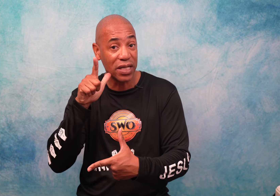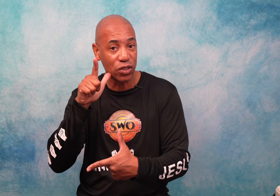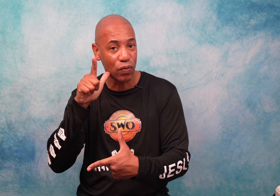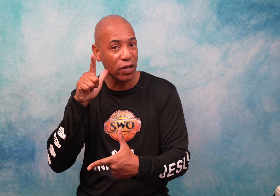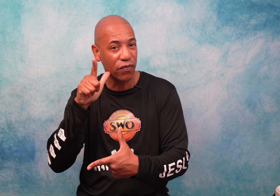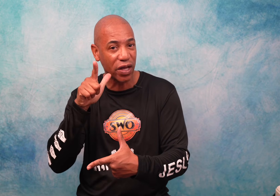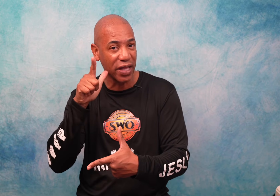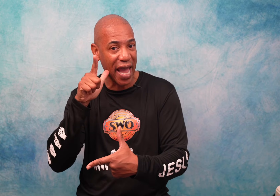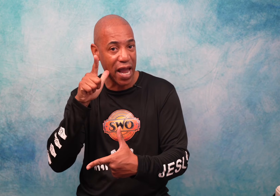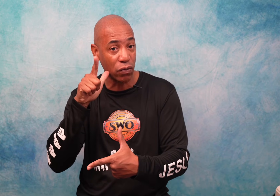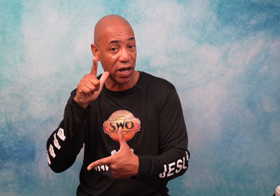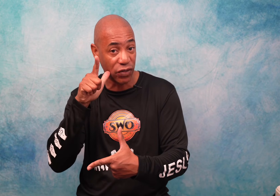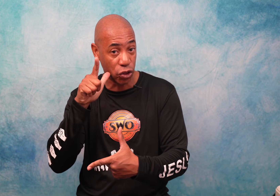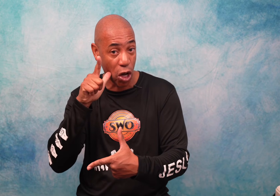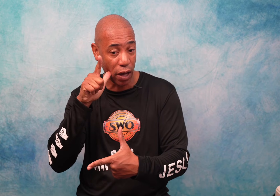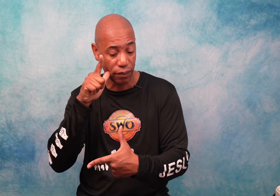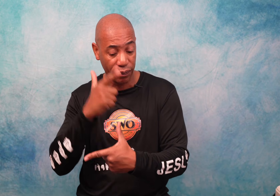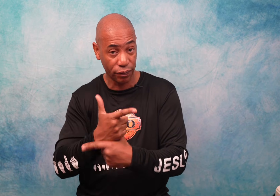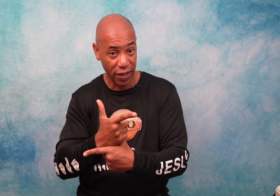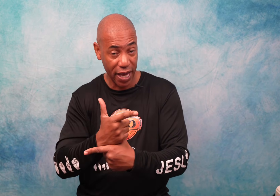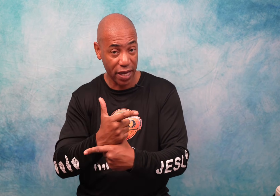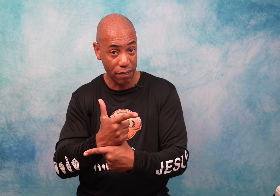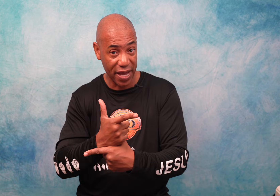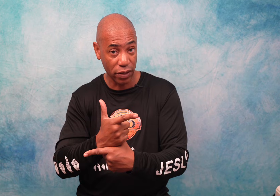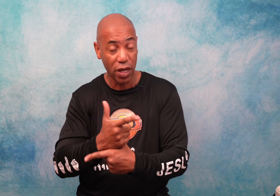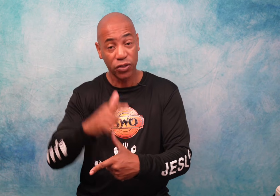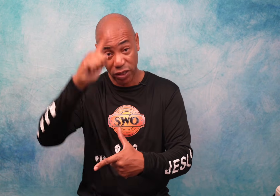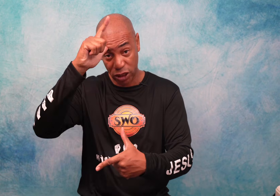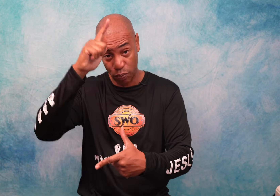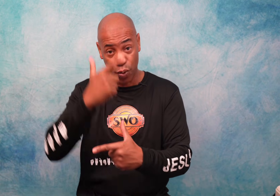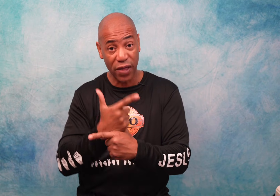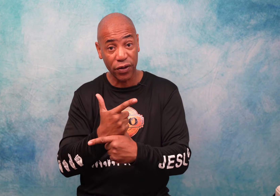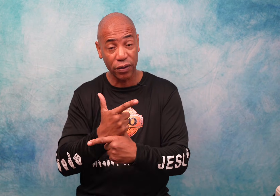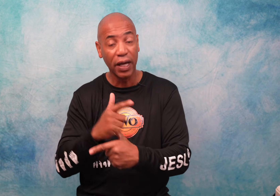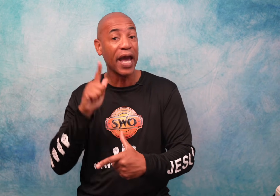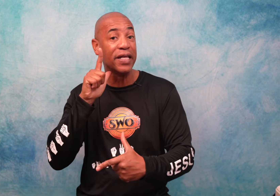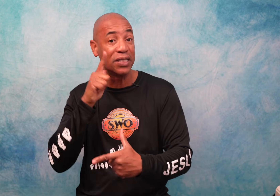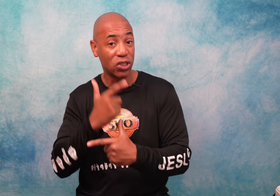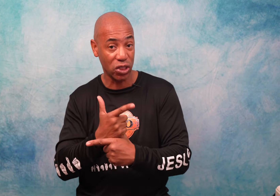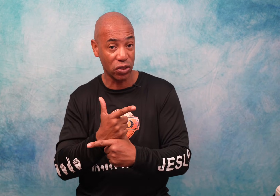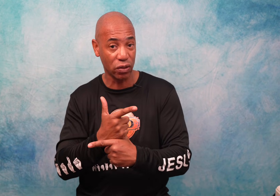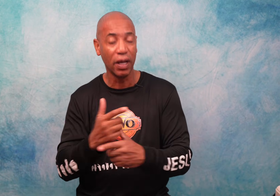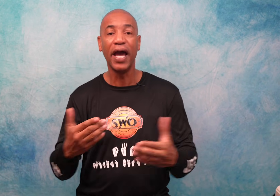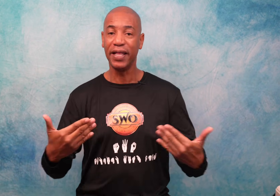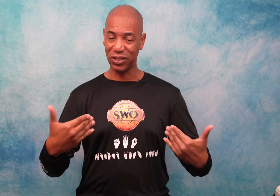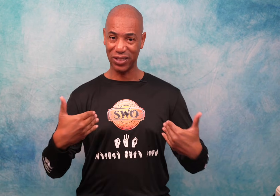touch right over there the angle of the jaw and come down. So this is brother and this is sister. And this is the